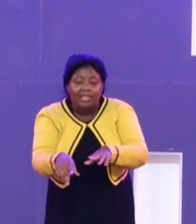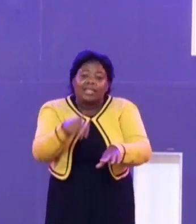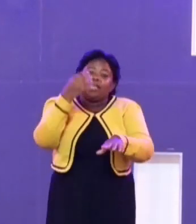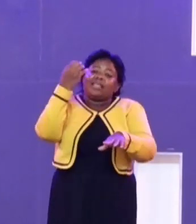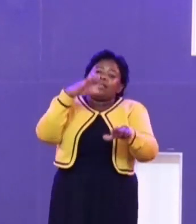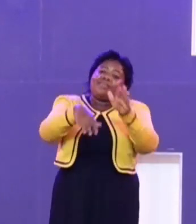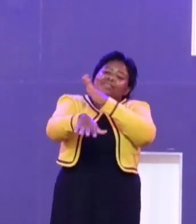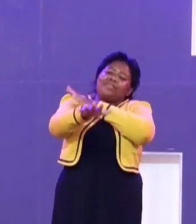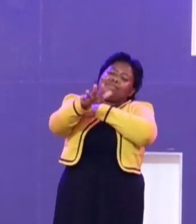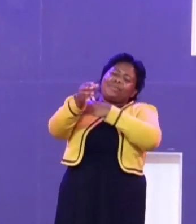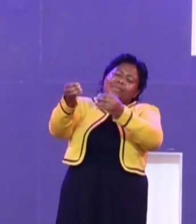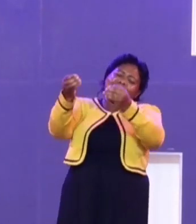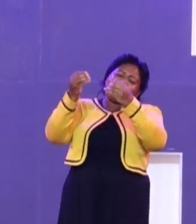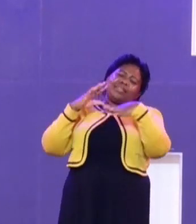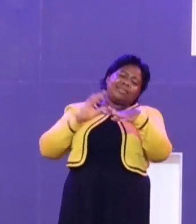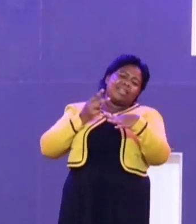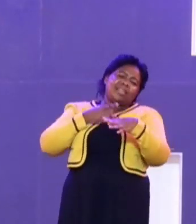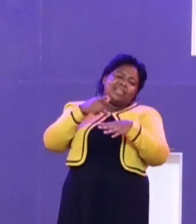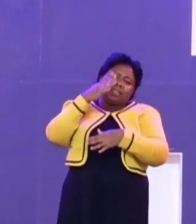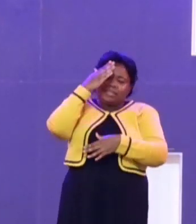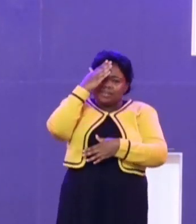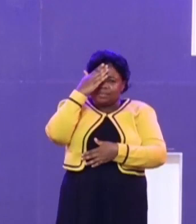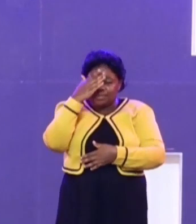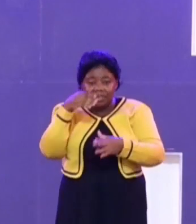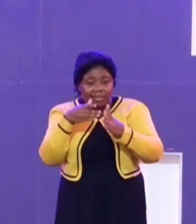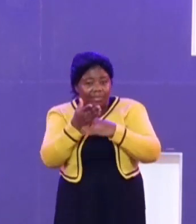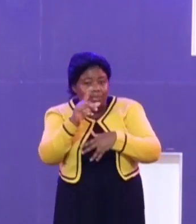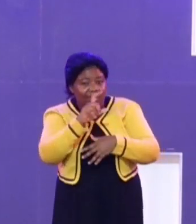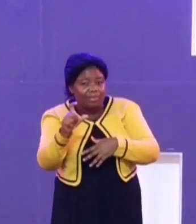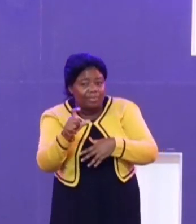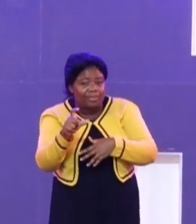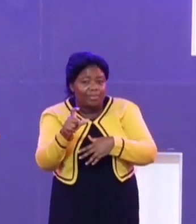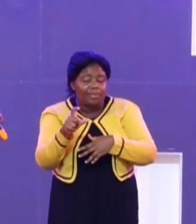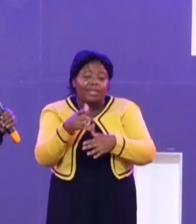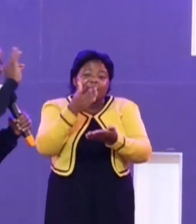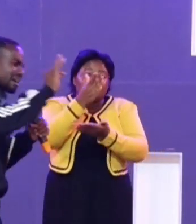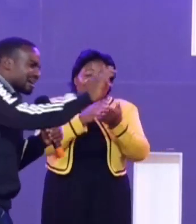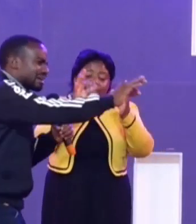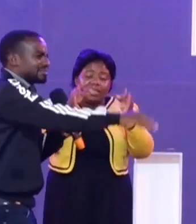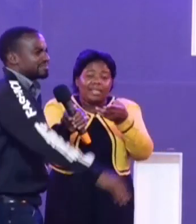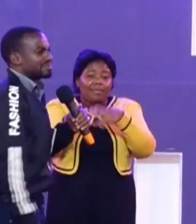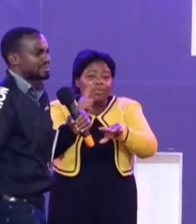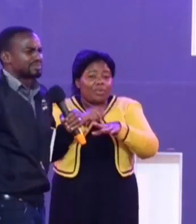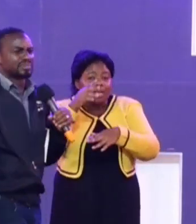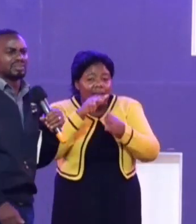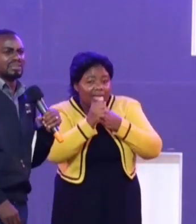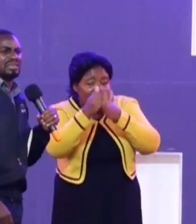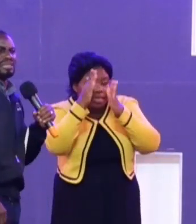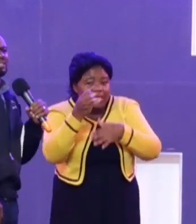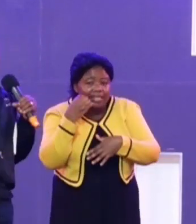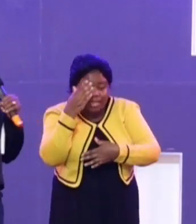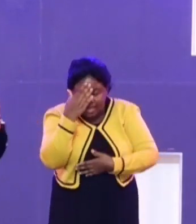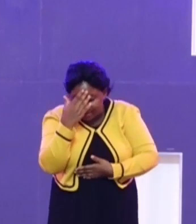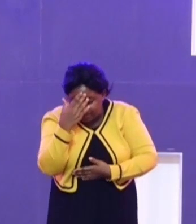Mukama chituwe wiche, no. I wish the Lord gives it to us this Waliwe week. Chibao mukulembezebe weto waza. Something happens once a leader you